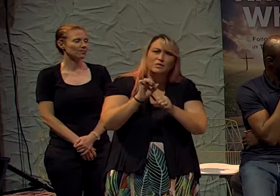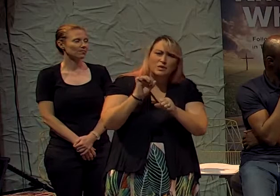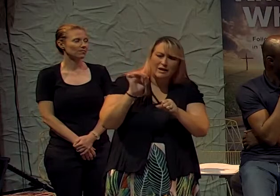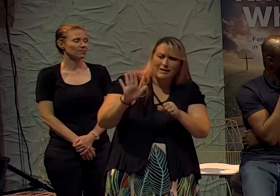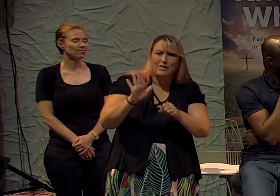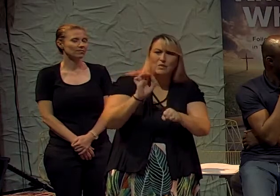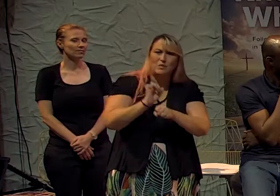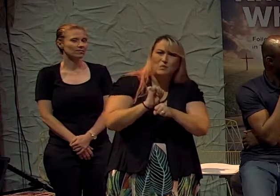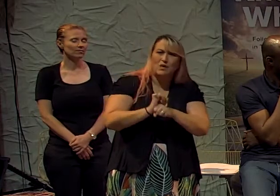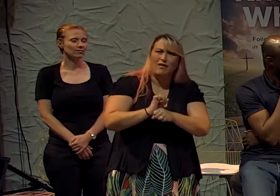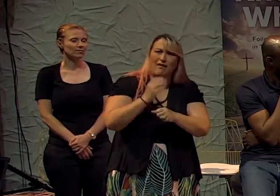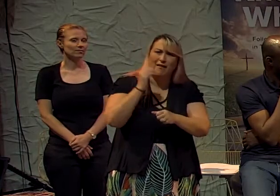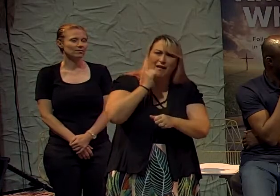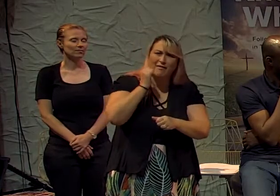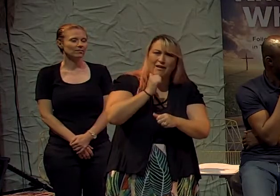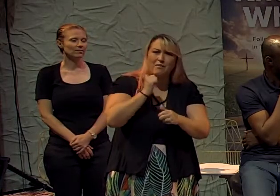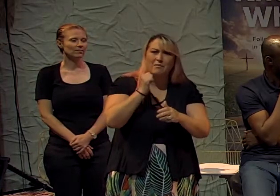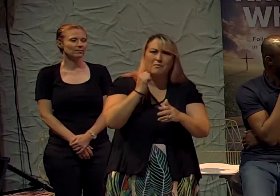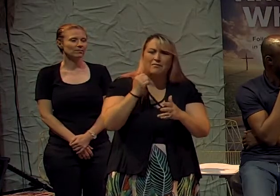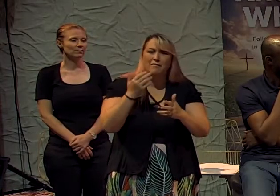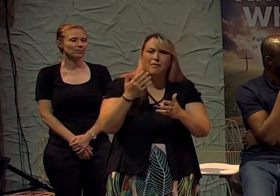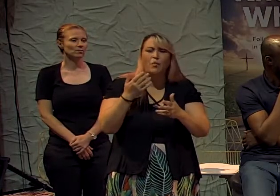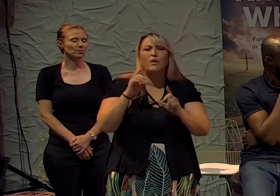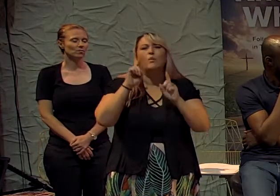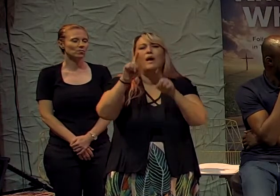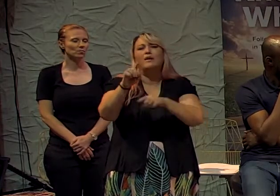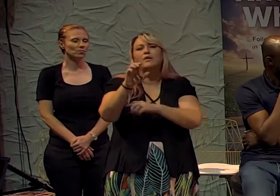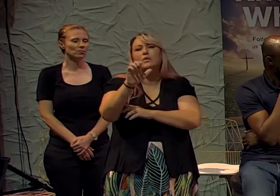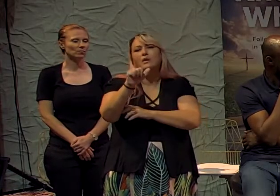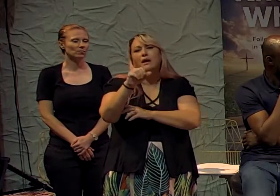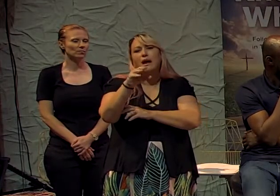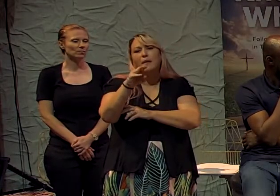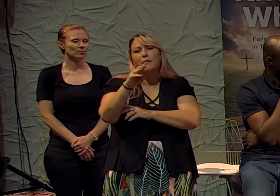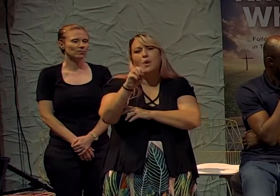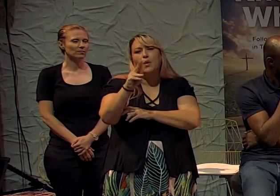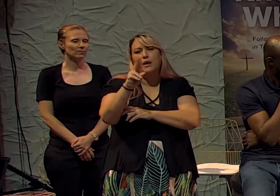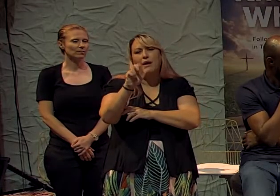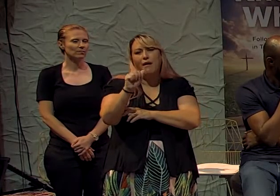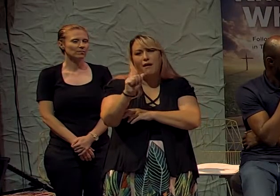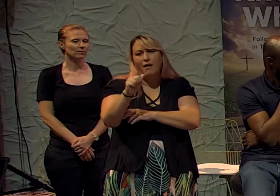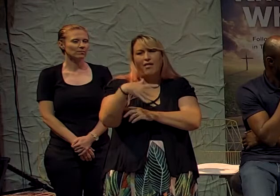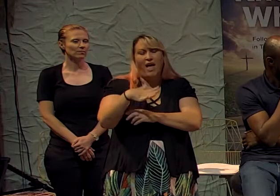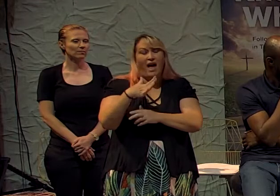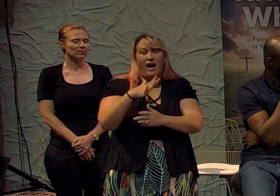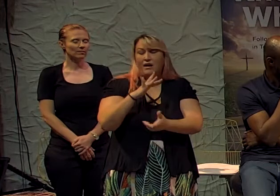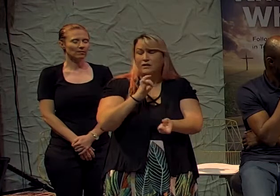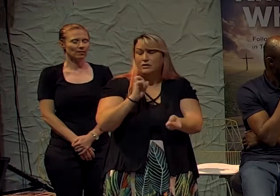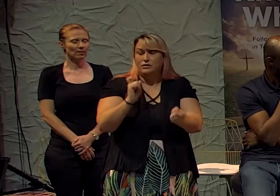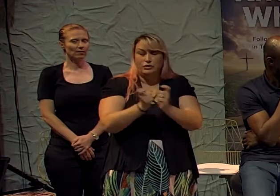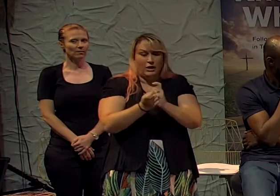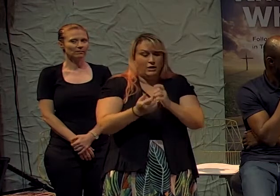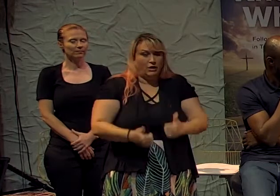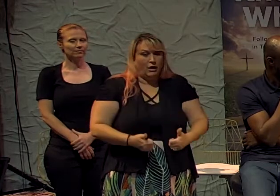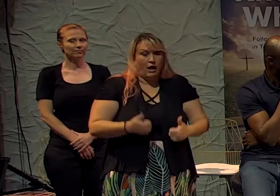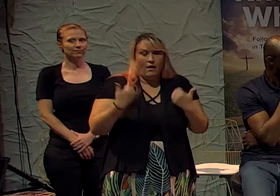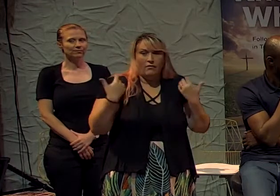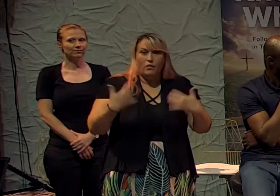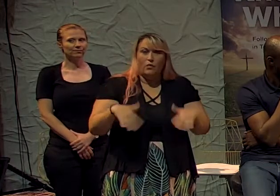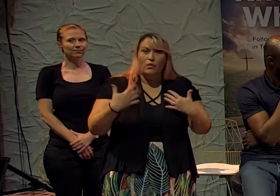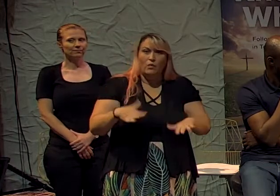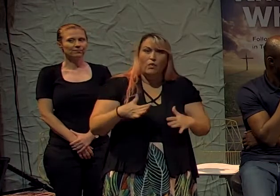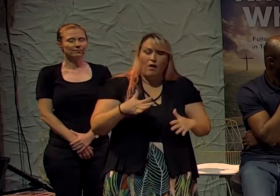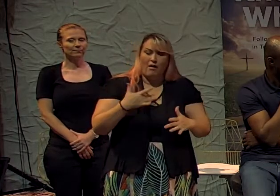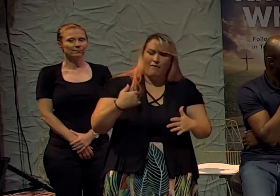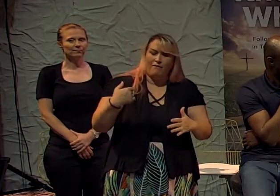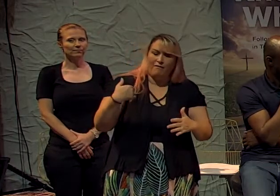we went together to Cambodia. And that was a life-changing trip for us and really helped our family just want to give